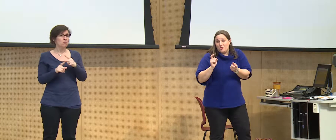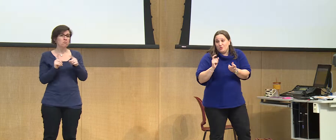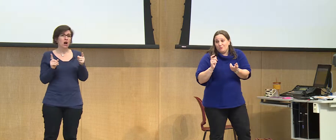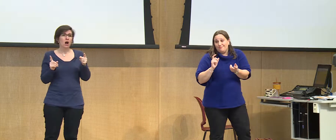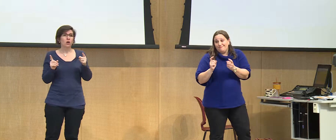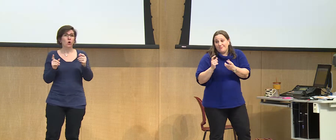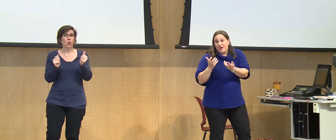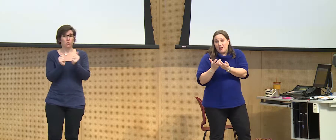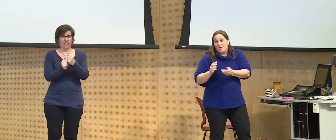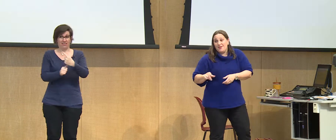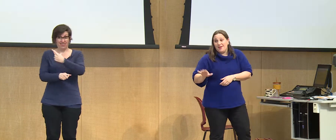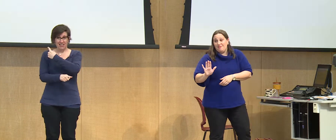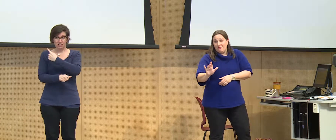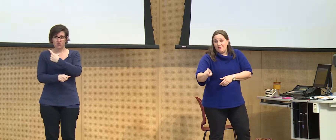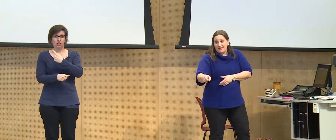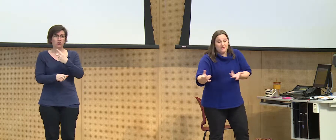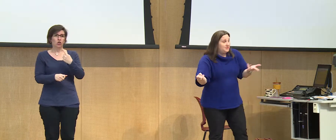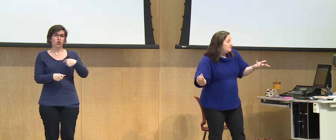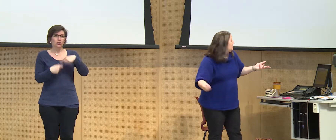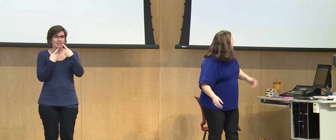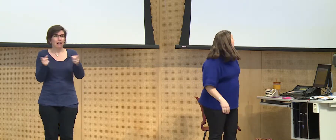to accommodate their needs, so.